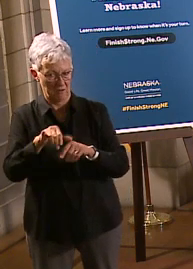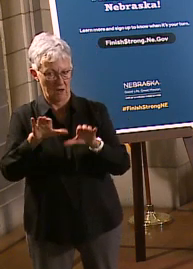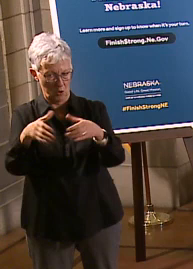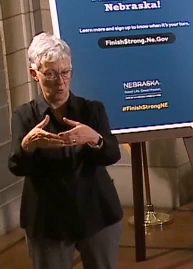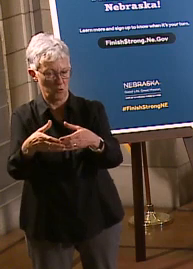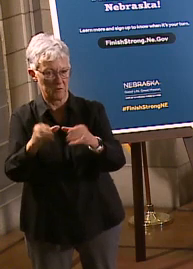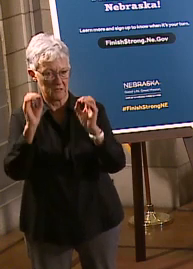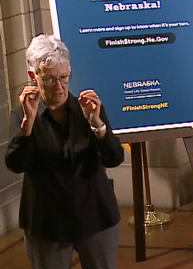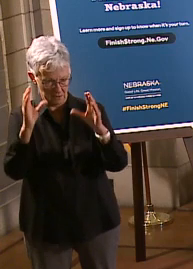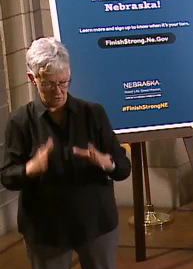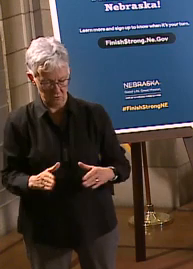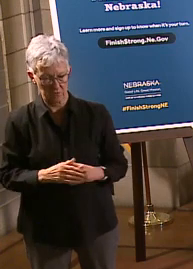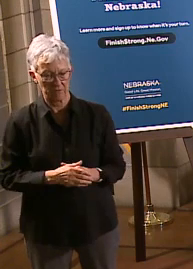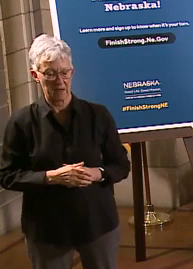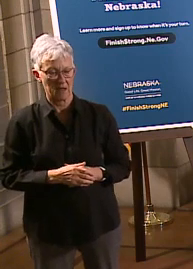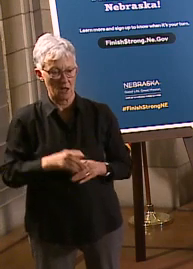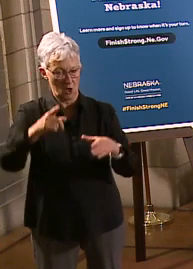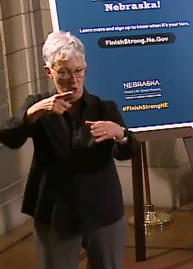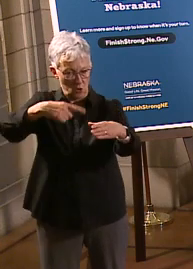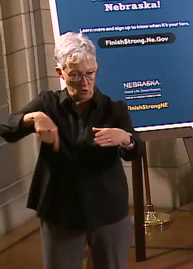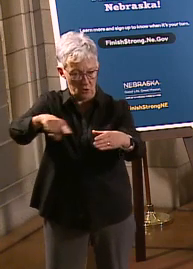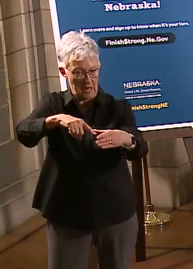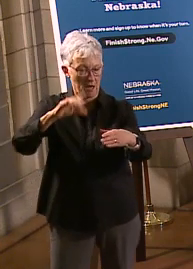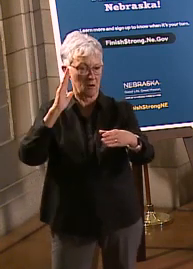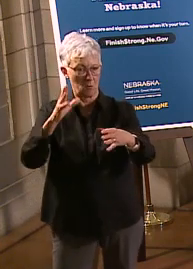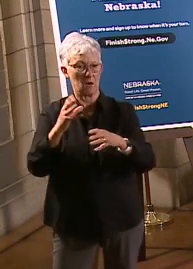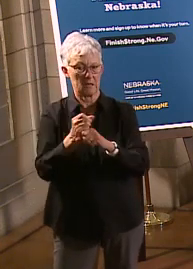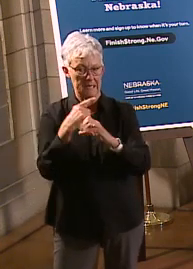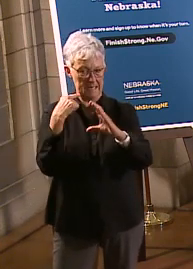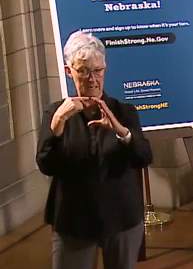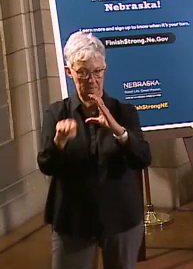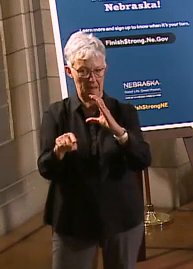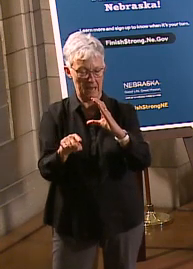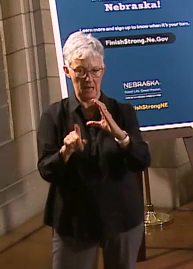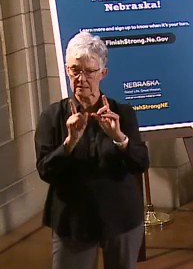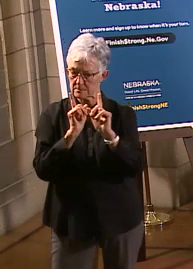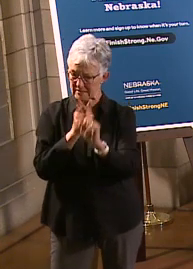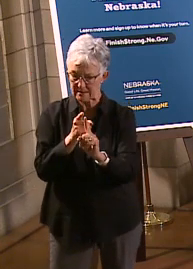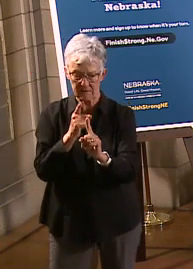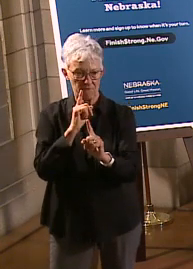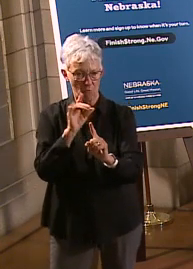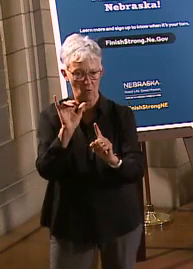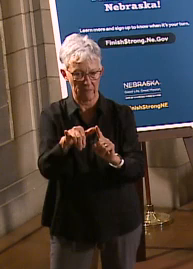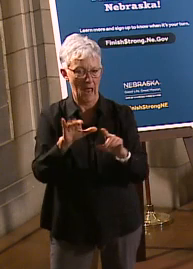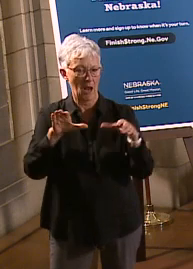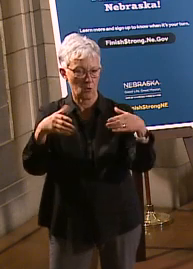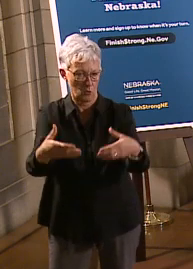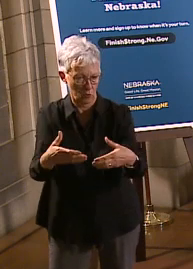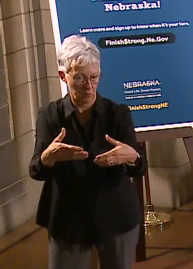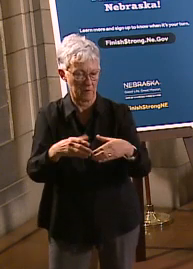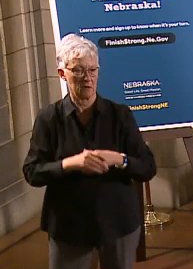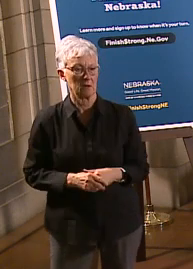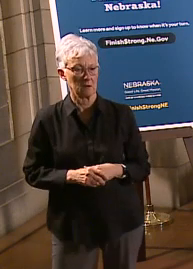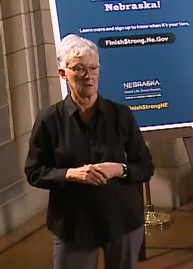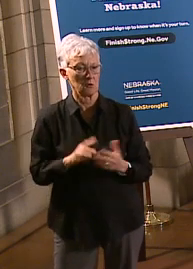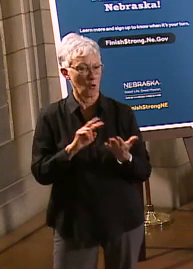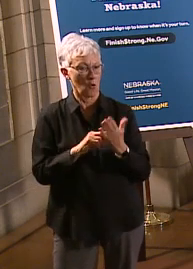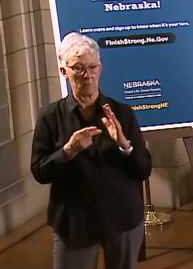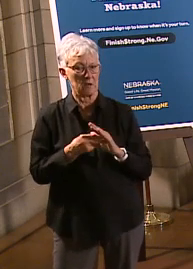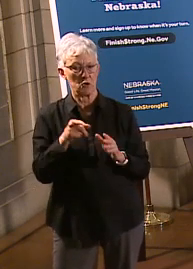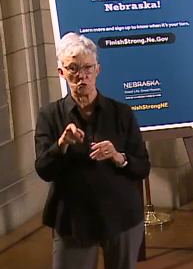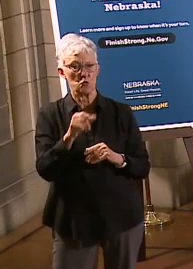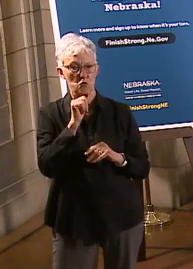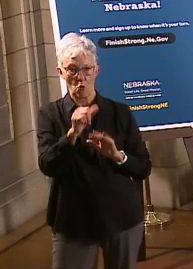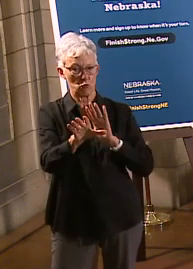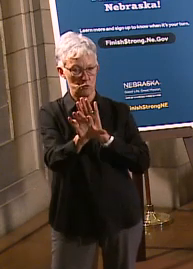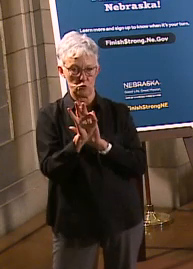invitation that will be specifically for them. And so in this case, you won't necessarily choose your location because we actually